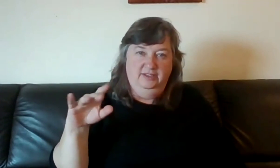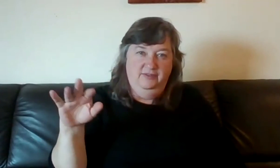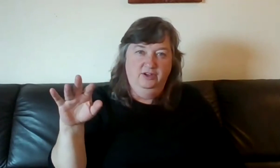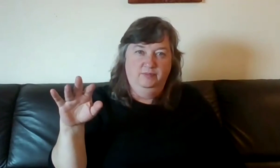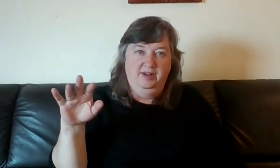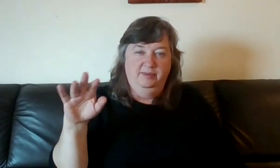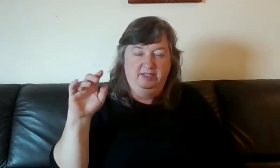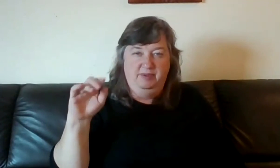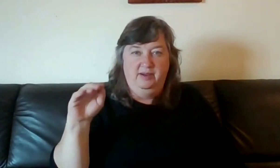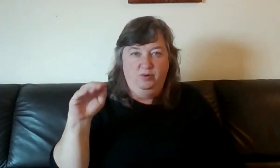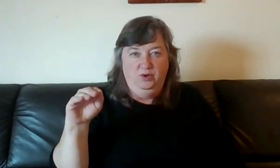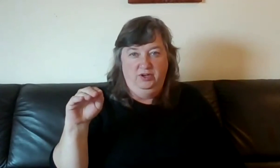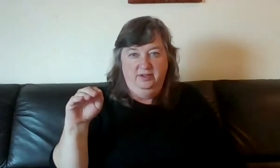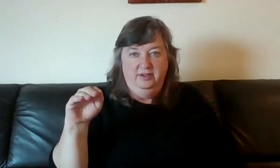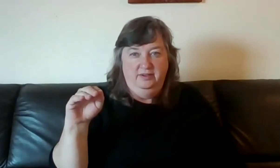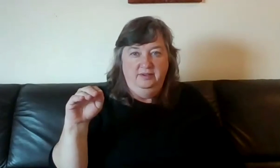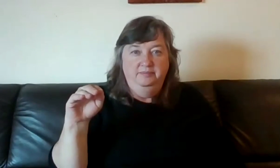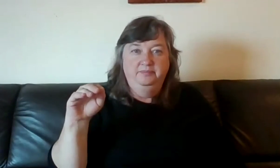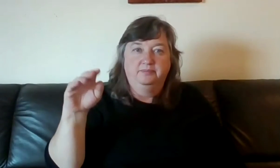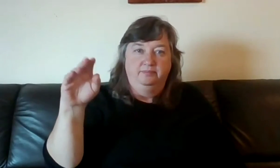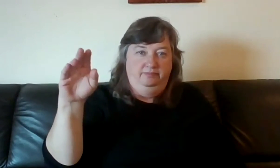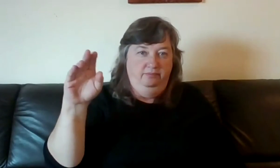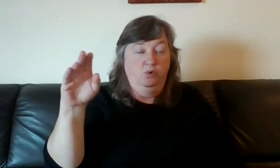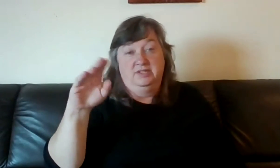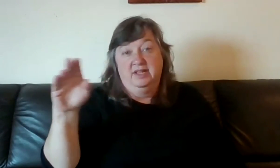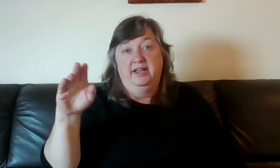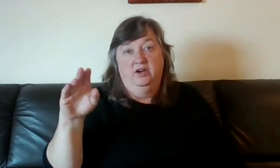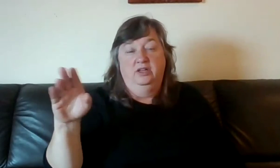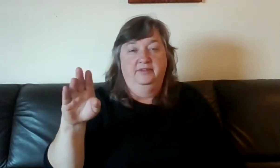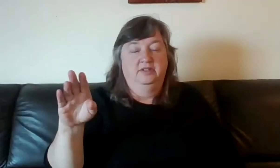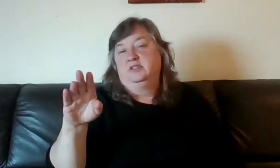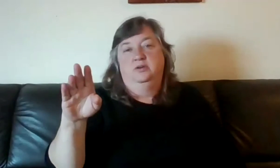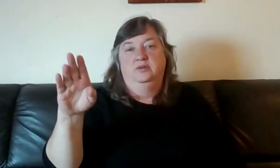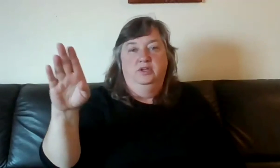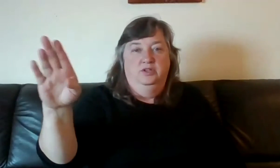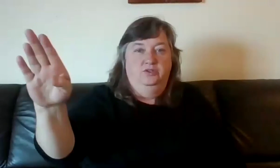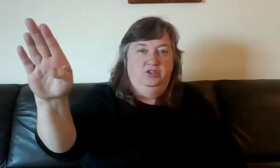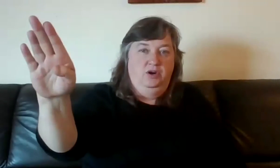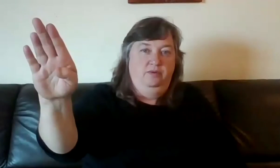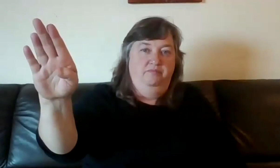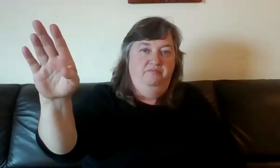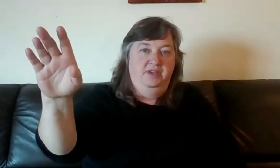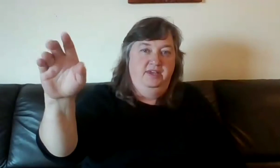is fingerspelled but has become a word or a sign all on its own. So you start with